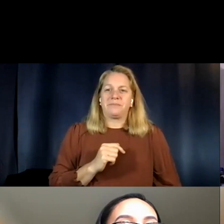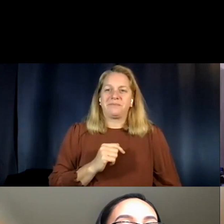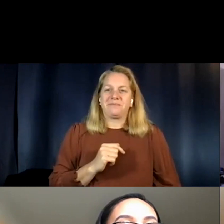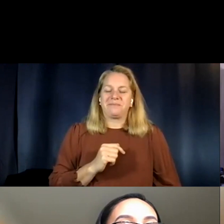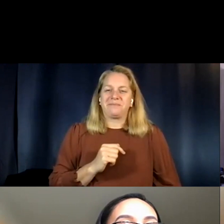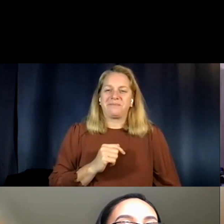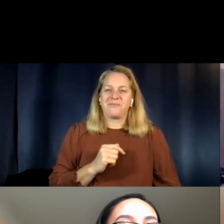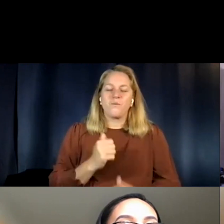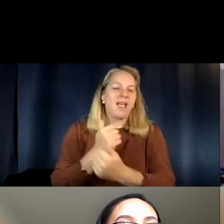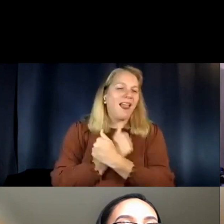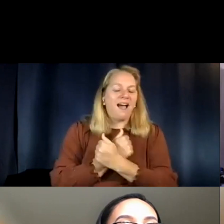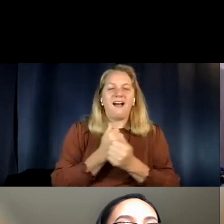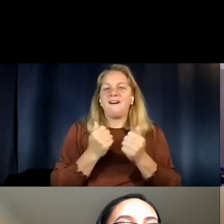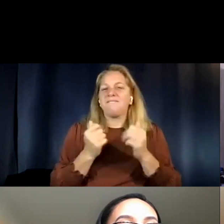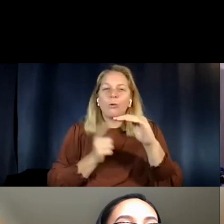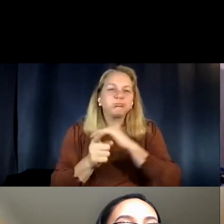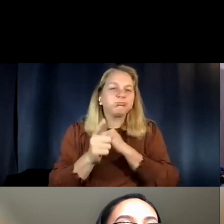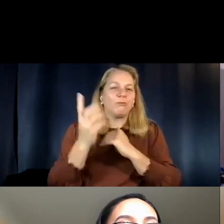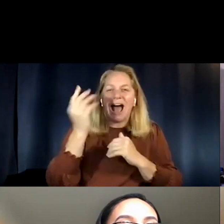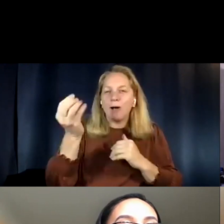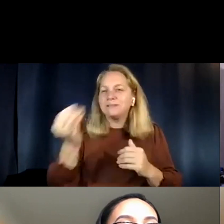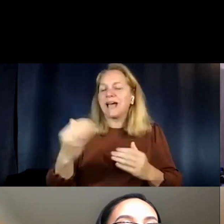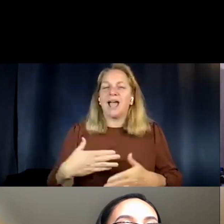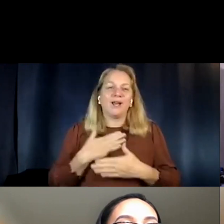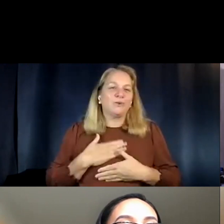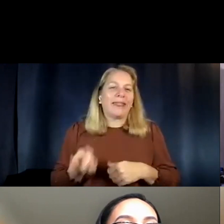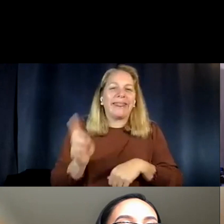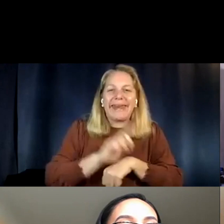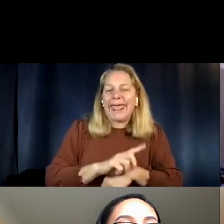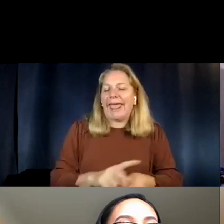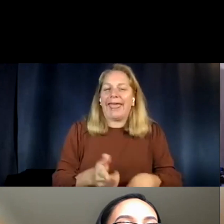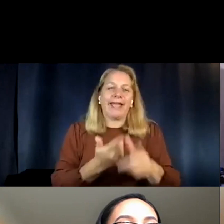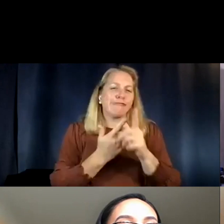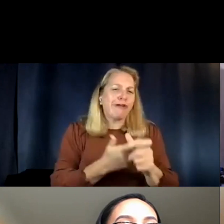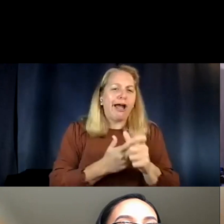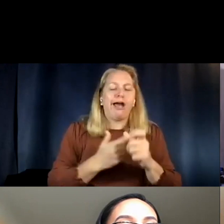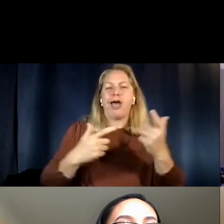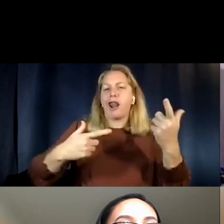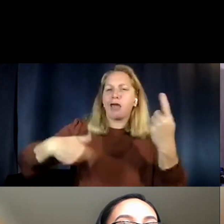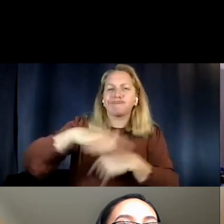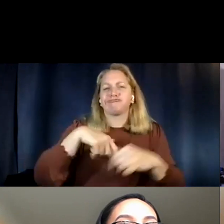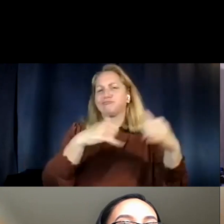go outside, enjoy the days, run. She's very social. She's very